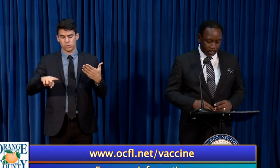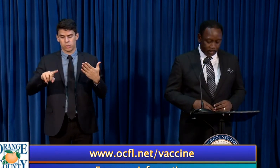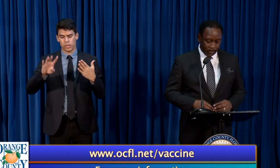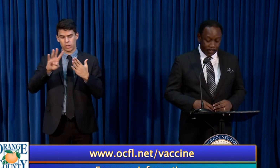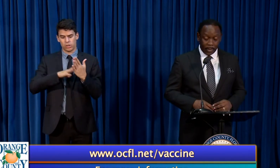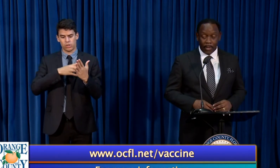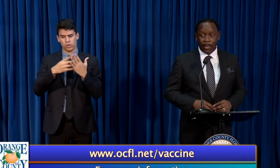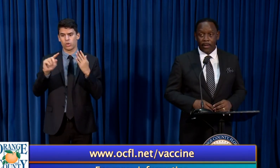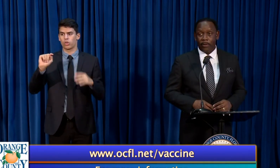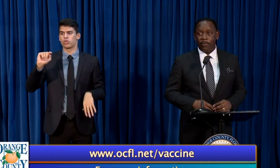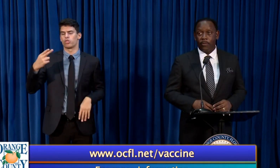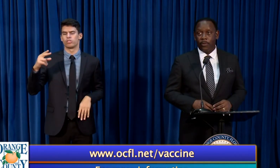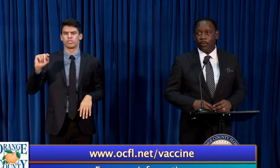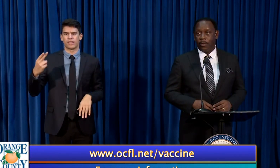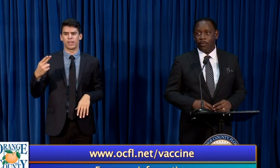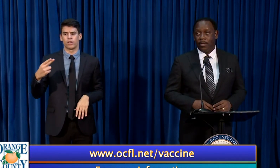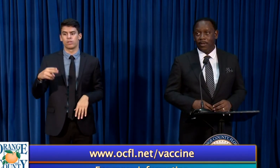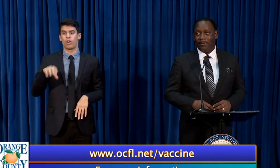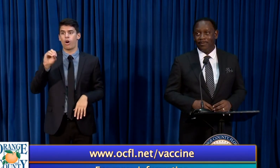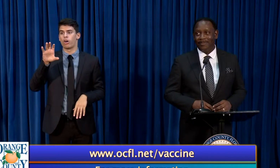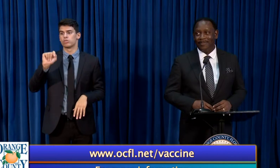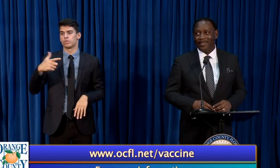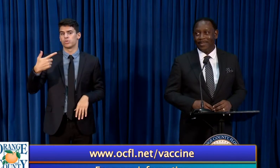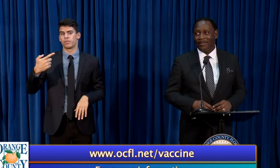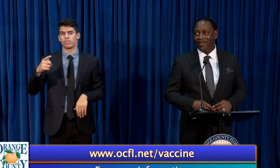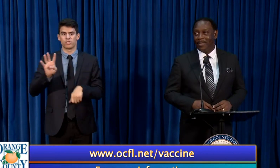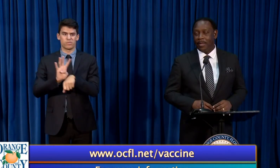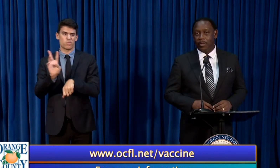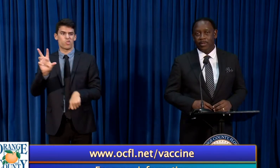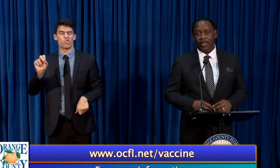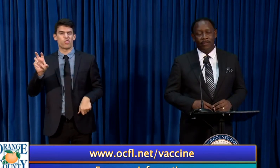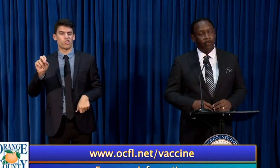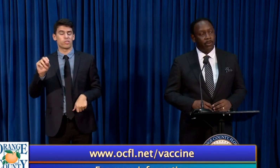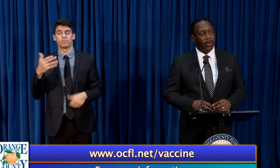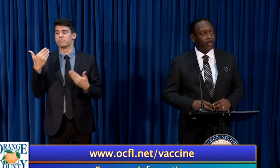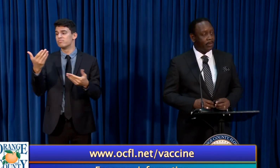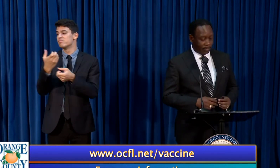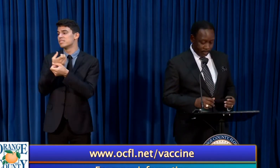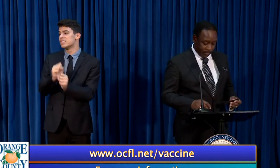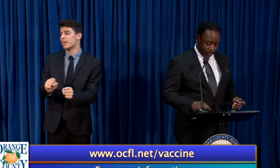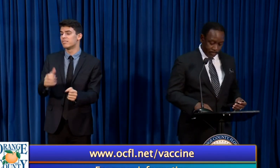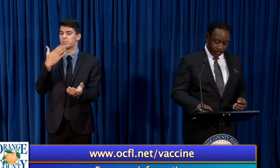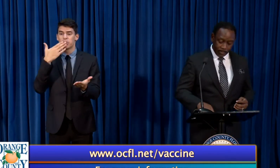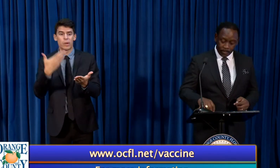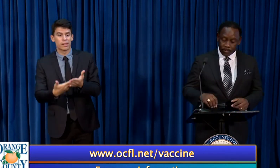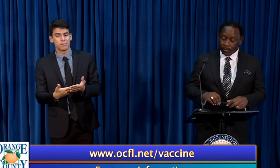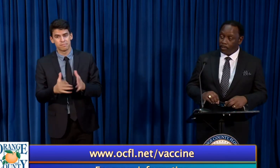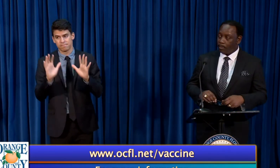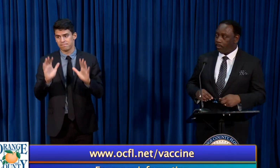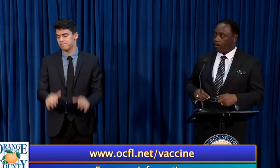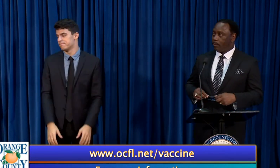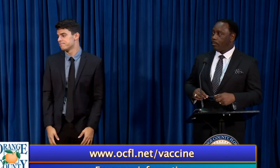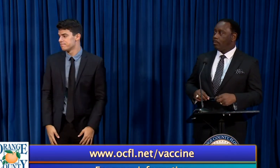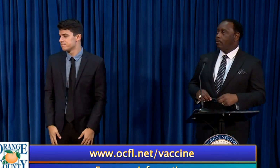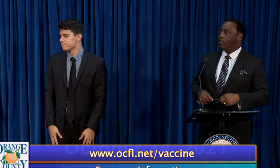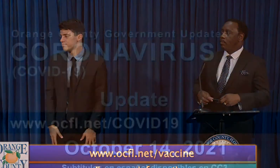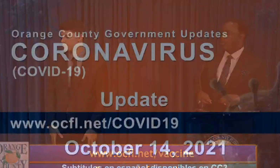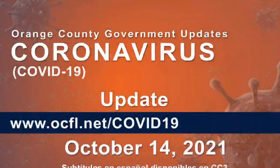21st, at 4:30 p.m. So be safe, be well.